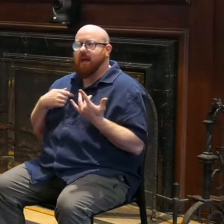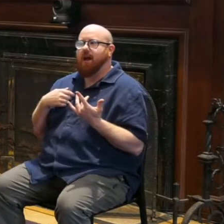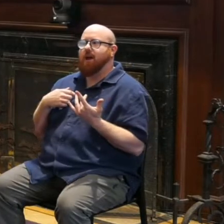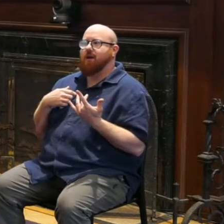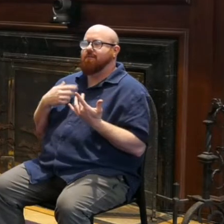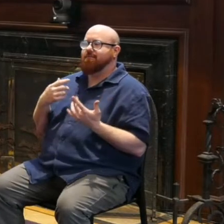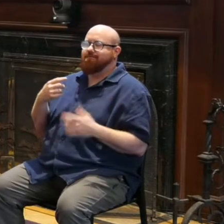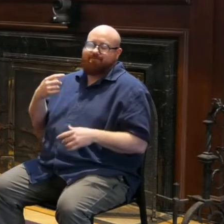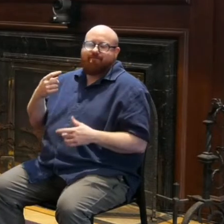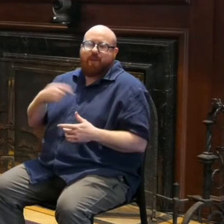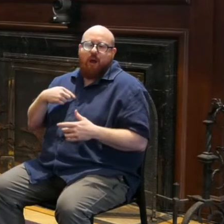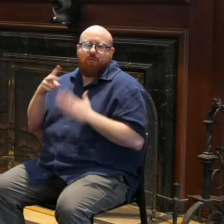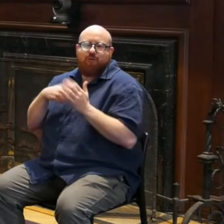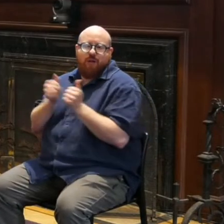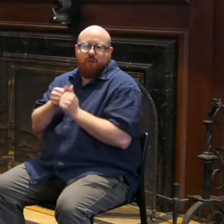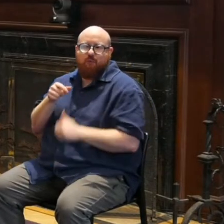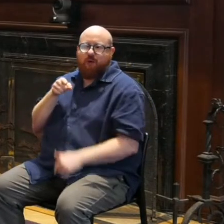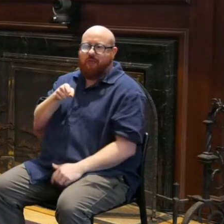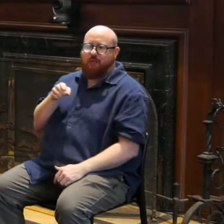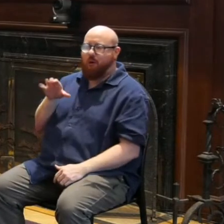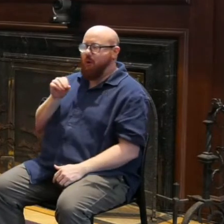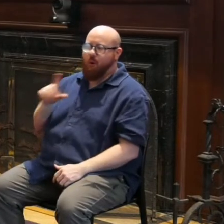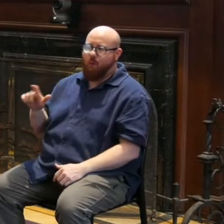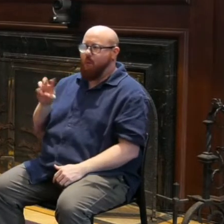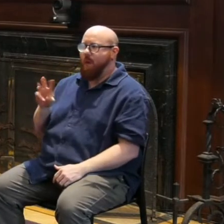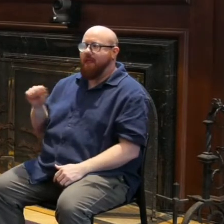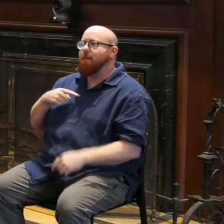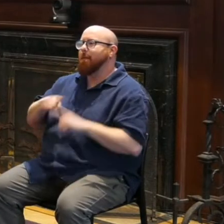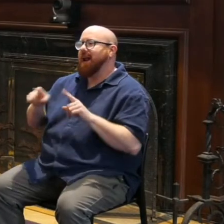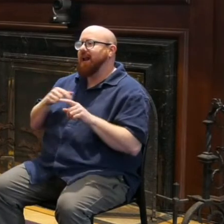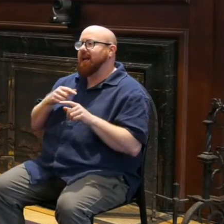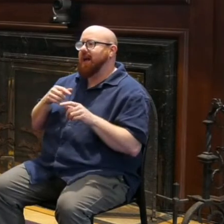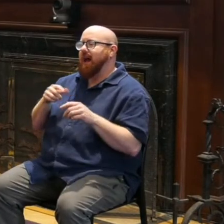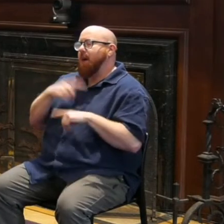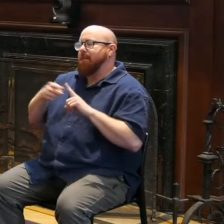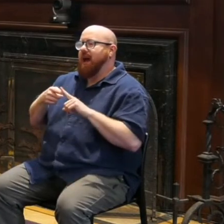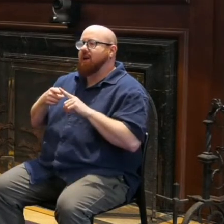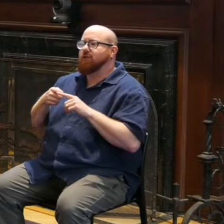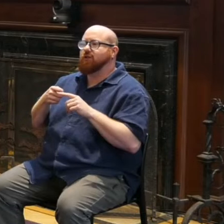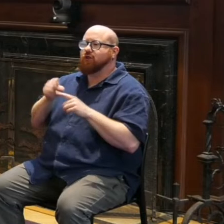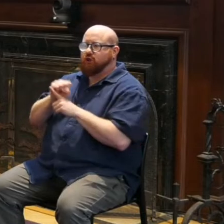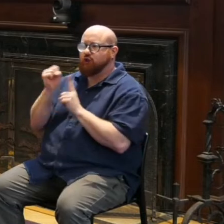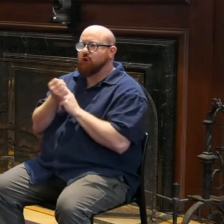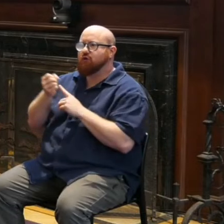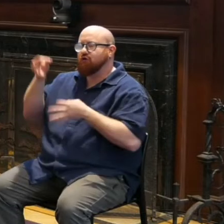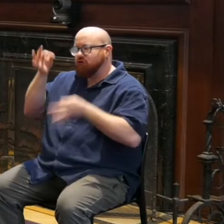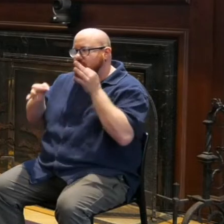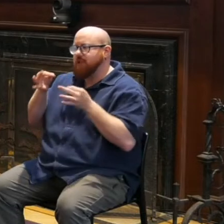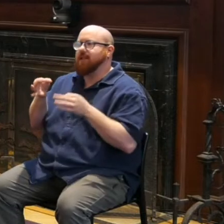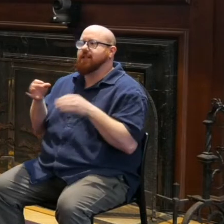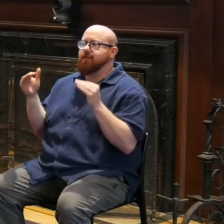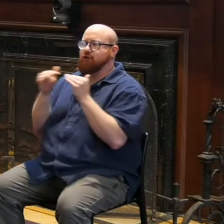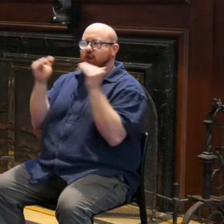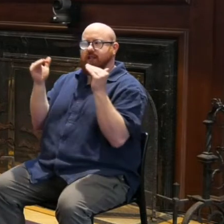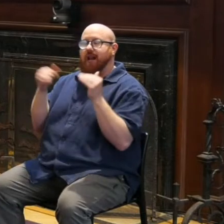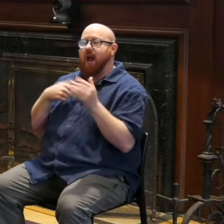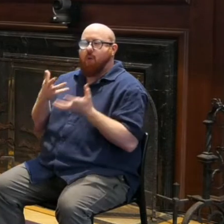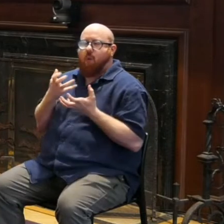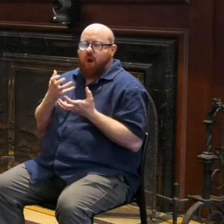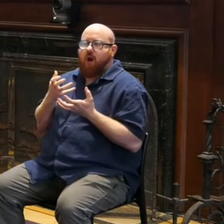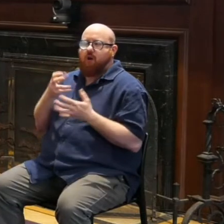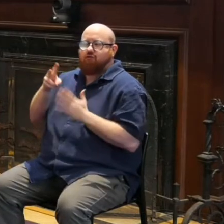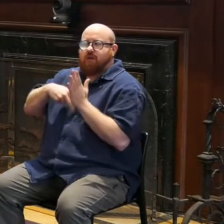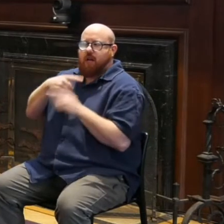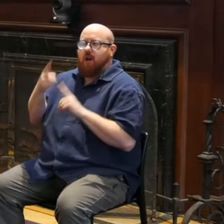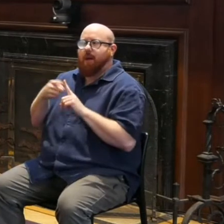poems, Martin Luther King and social justice. So I wanted to read this poem about Breonna Taylor. And the name may resonate